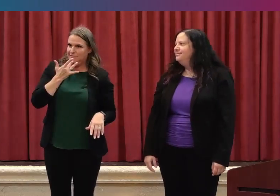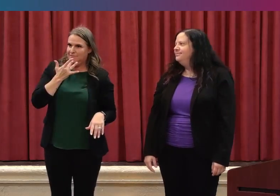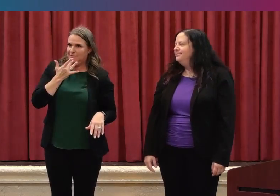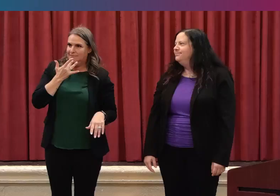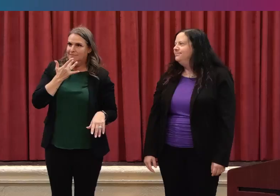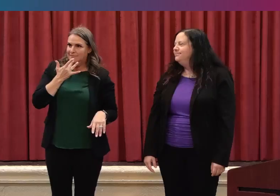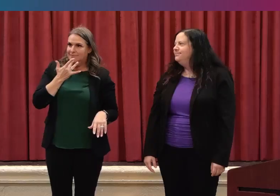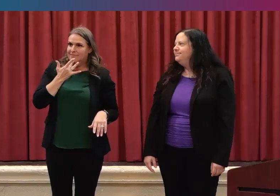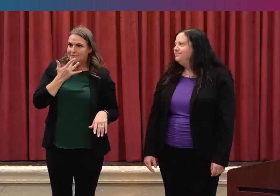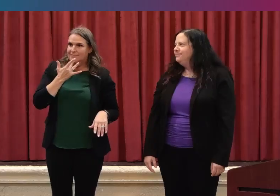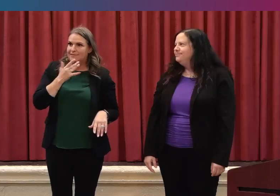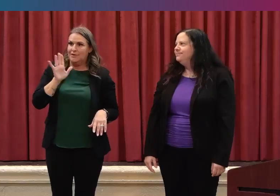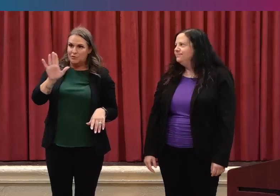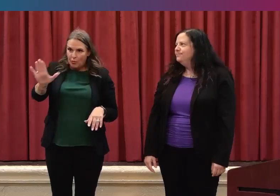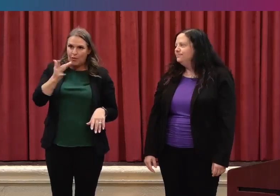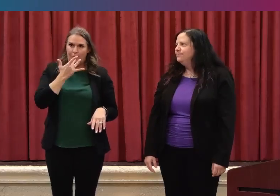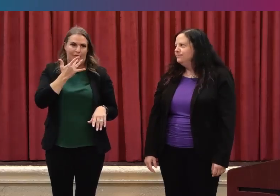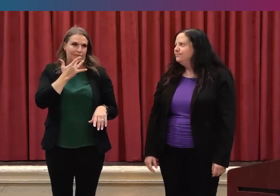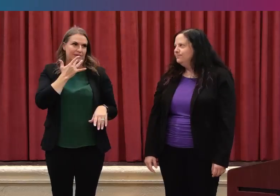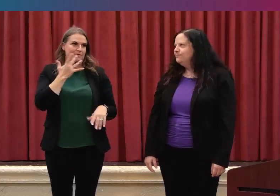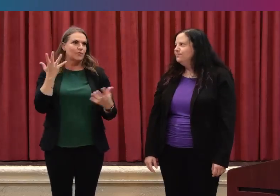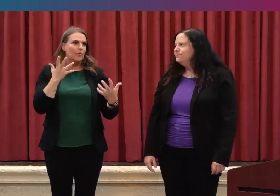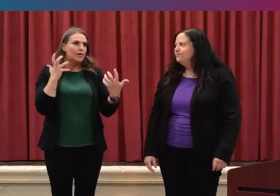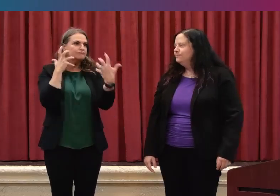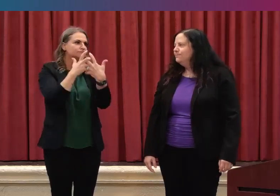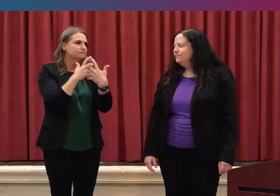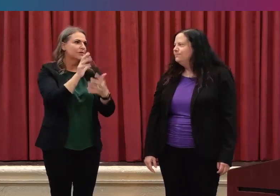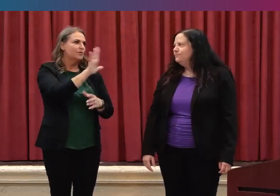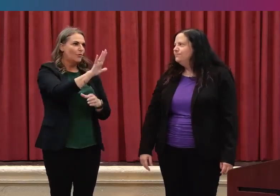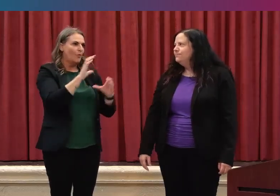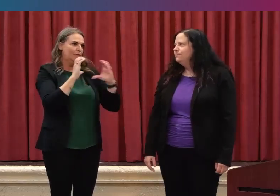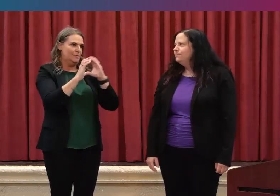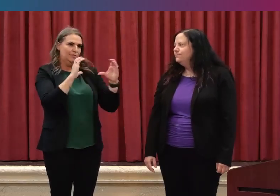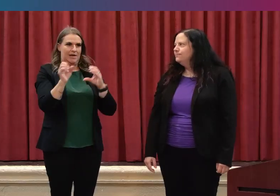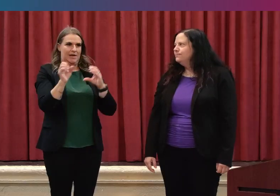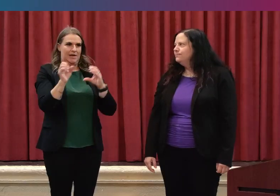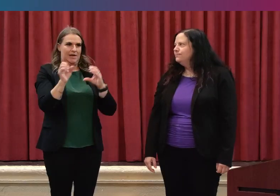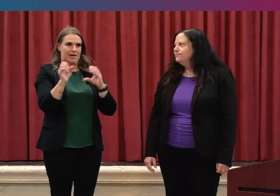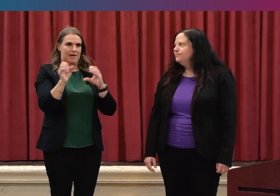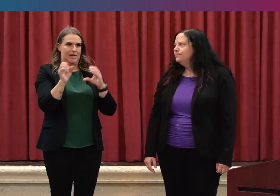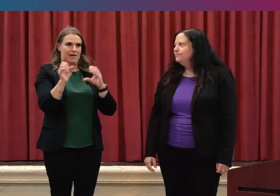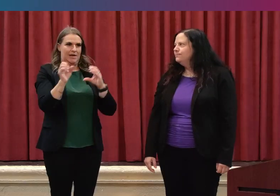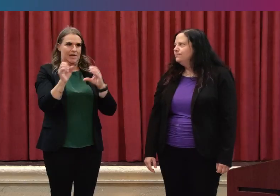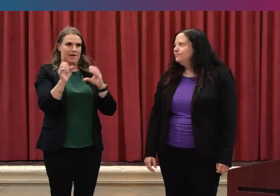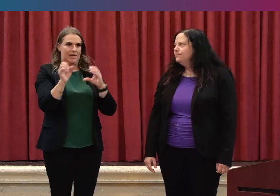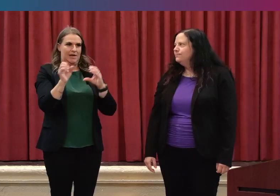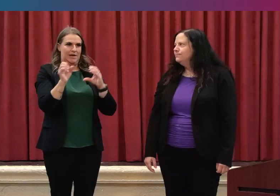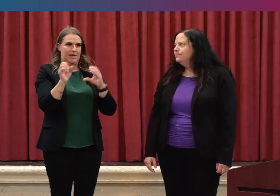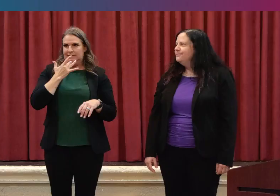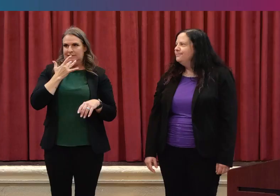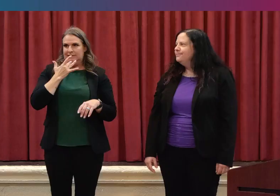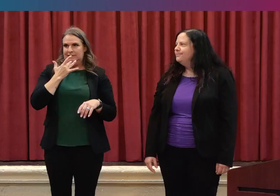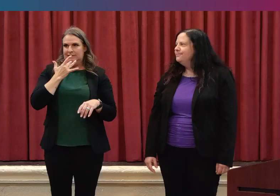law, right? It states that it's your preference, that the deaf individual has the preference of communication style and